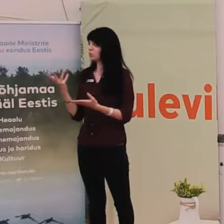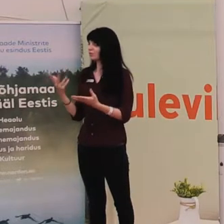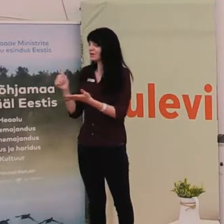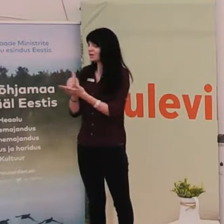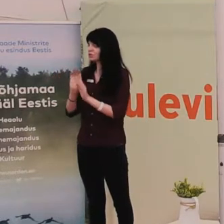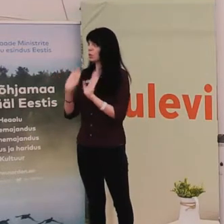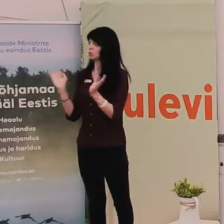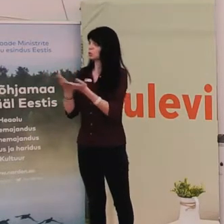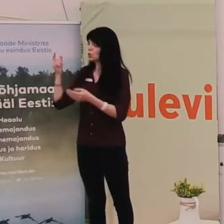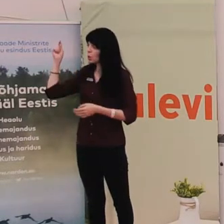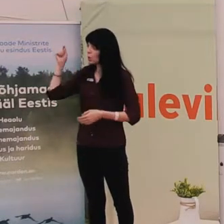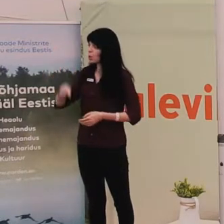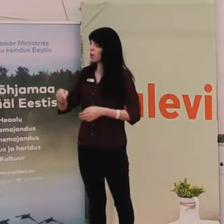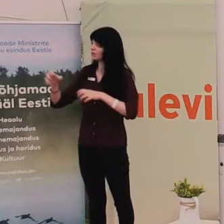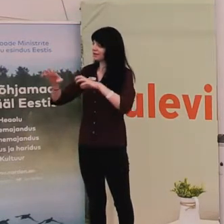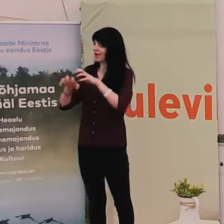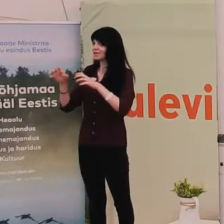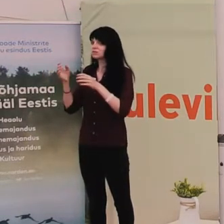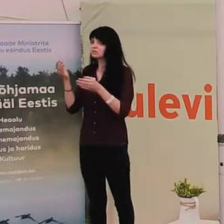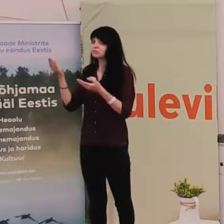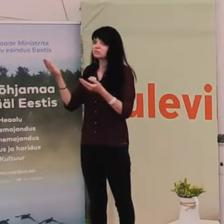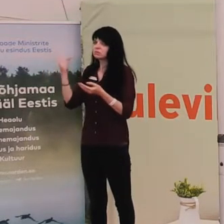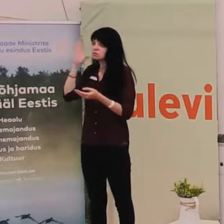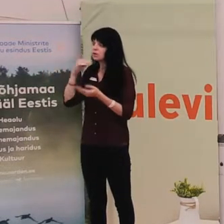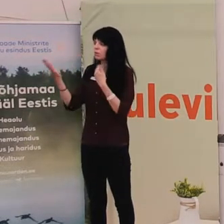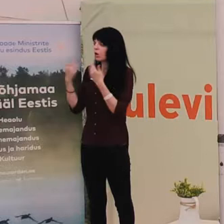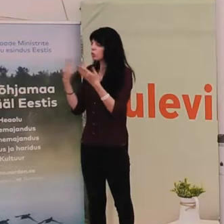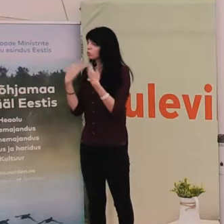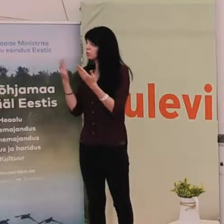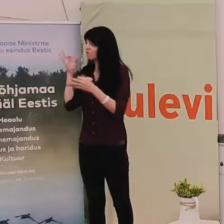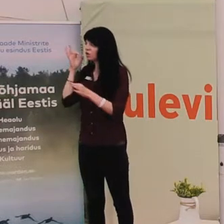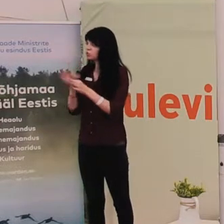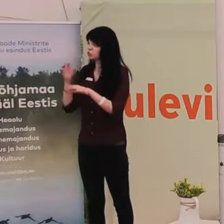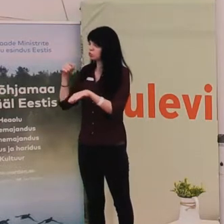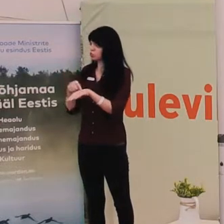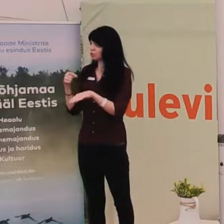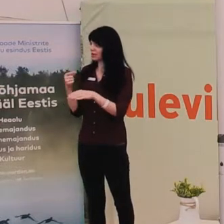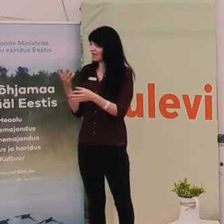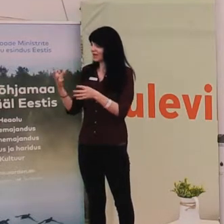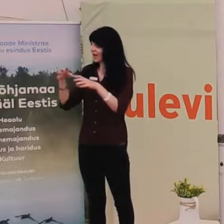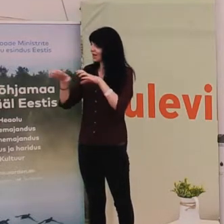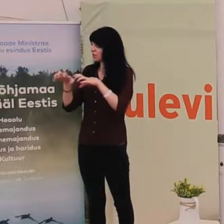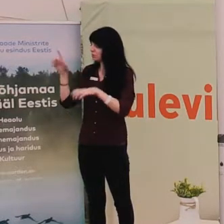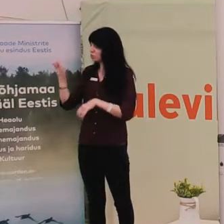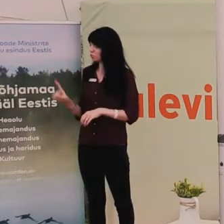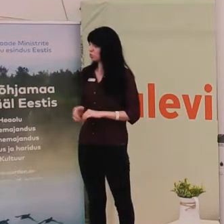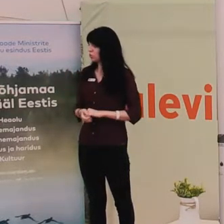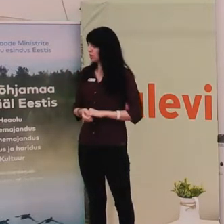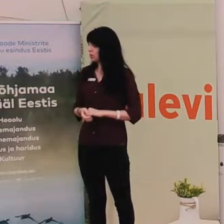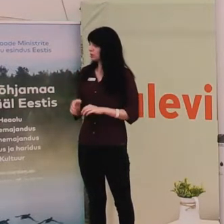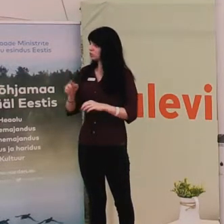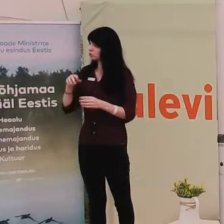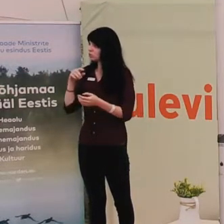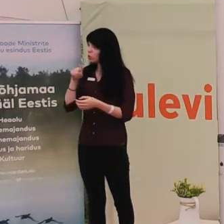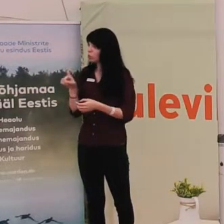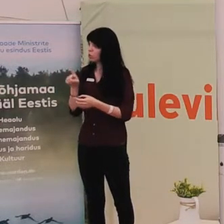where businesses can actually discuss what responsible business means. Because responsibility as ethics is all the time developing topic.